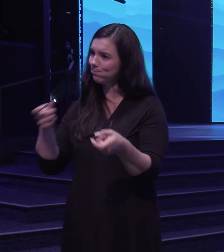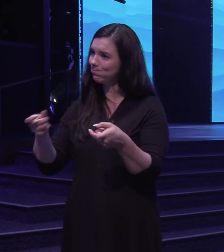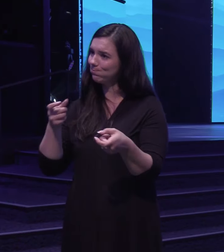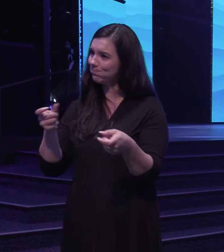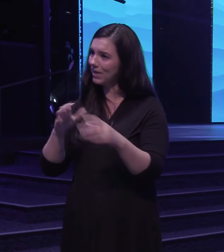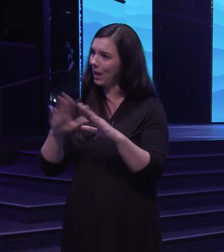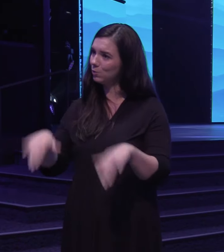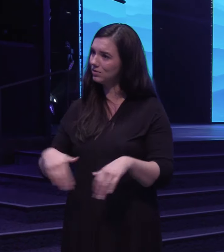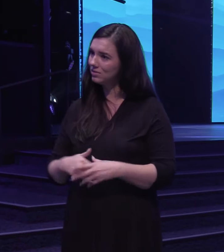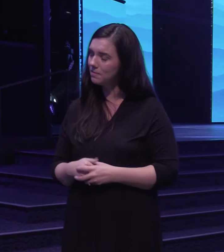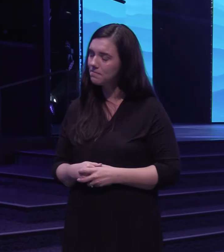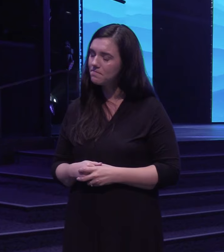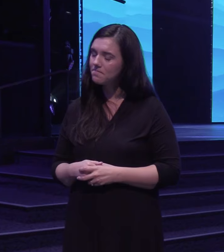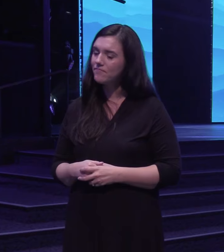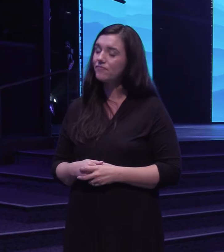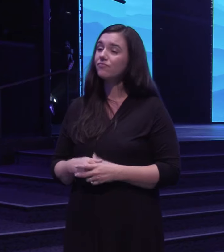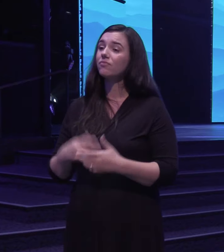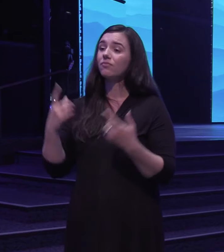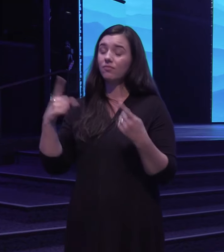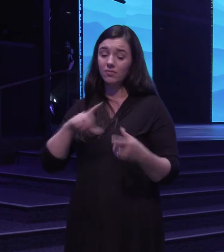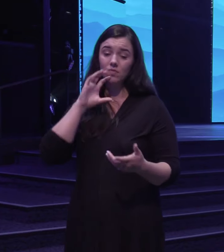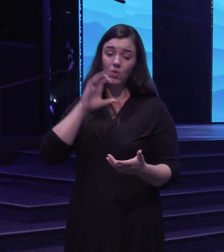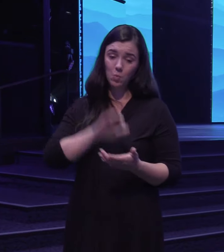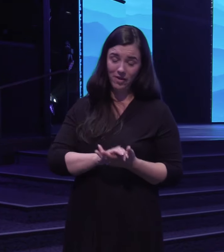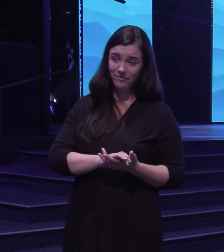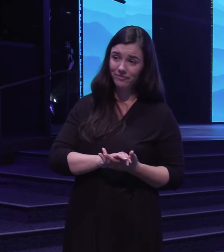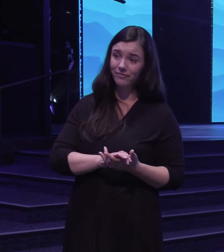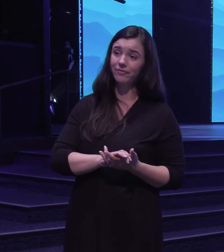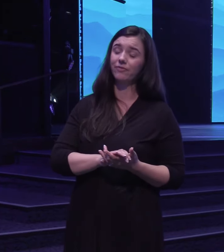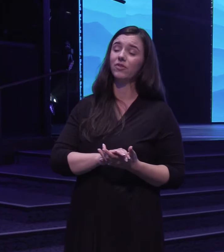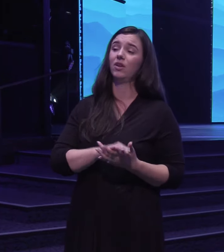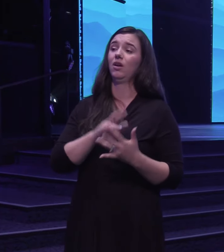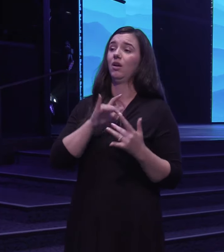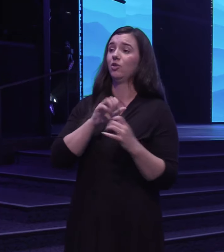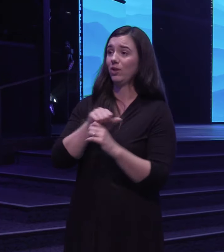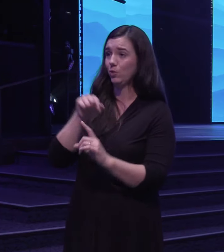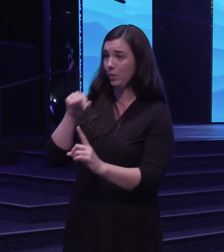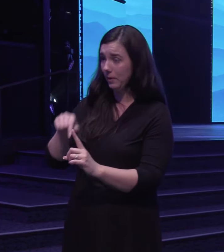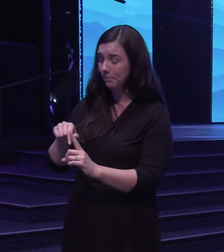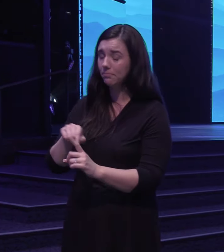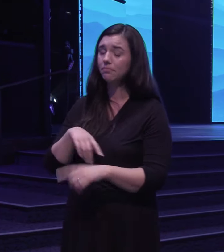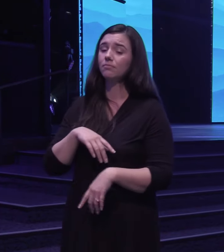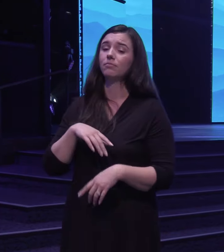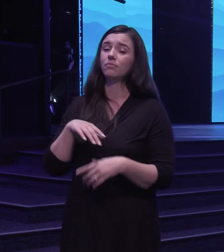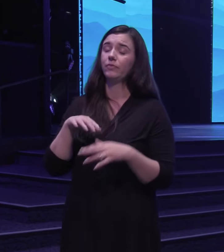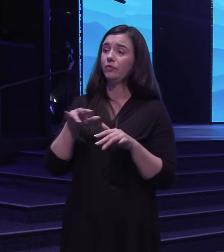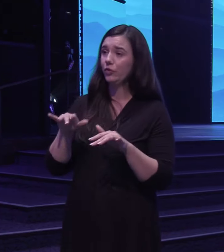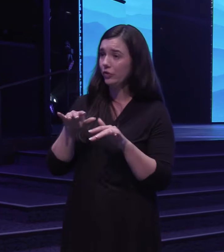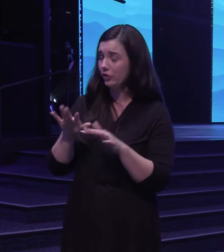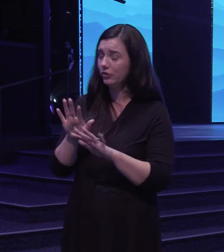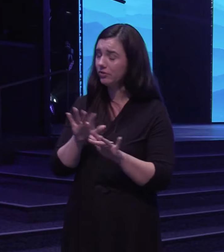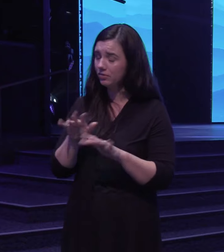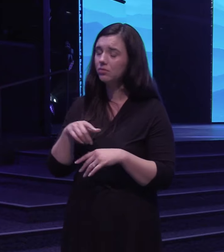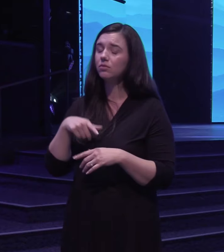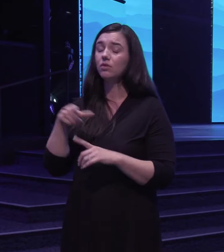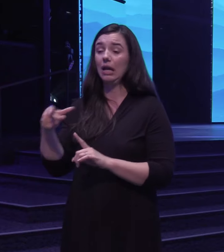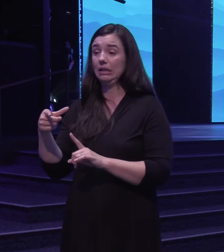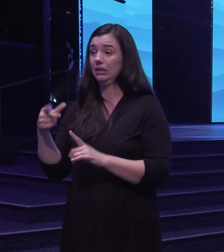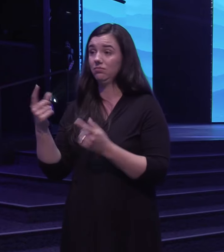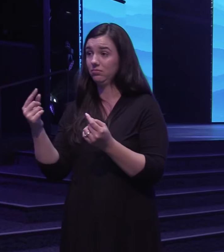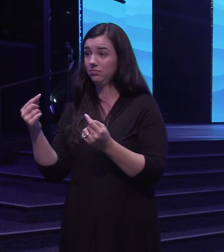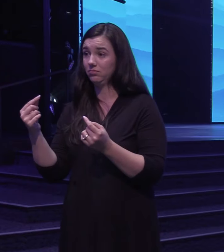And then the wife of the captain has eyes for him and comes on to him. And he rebuffs